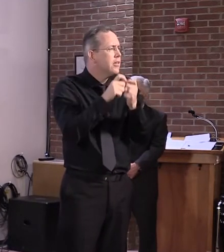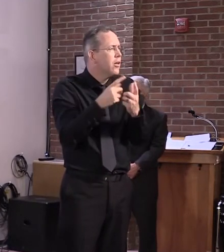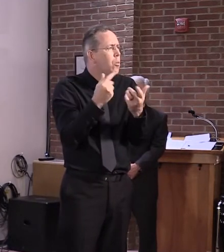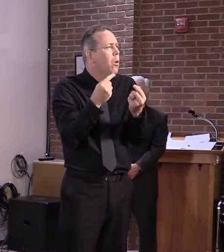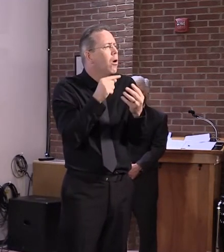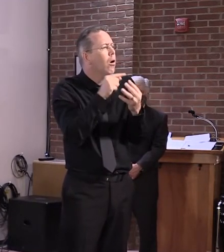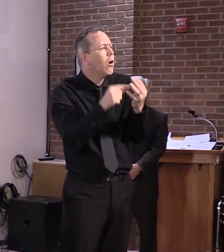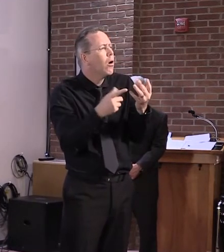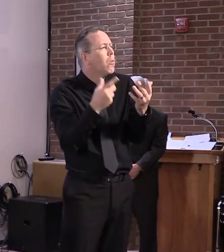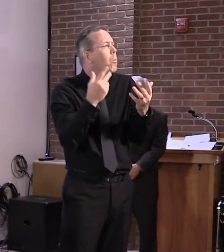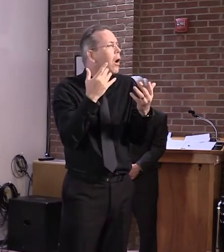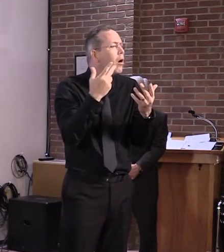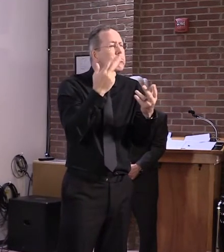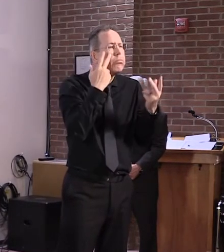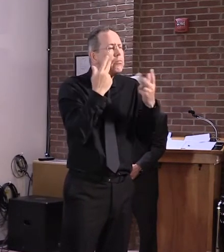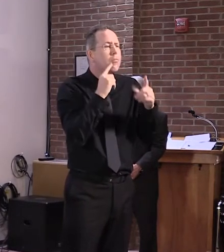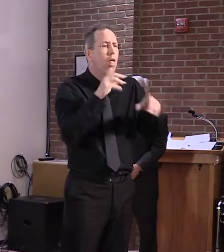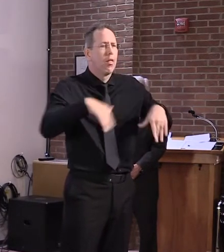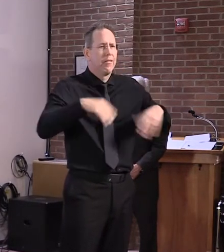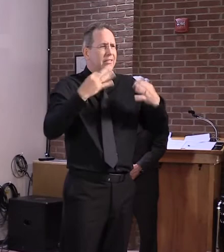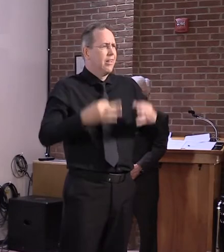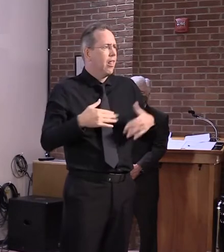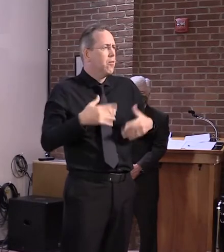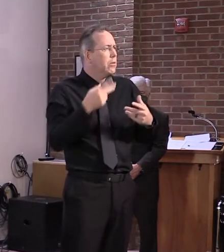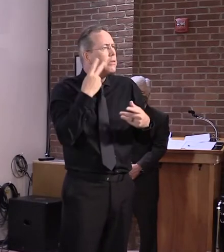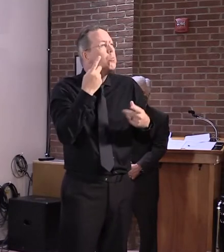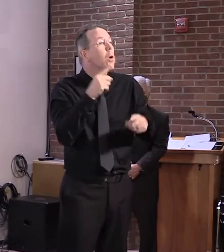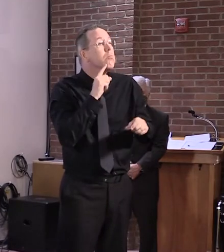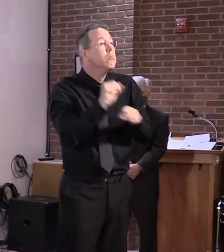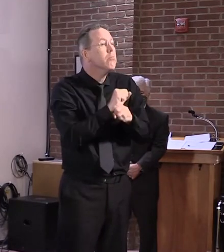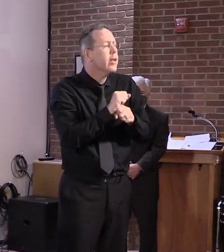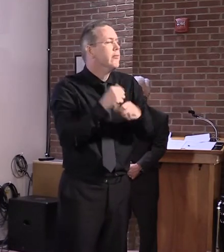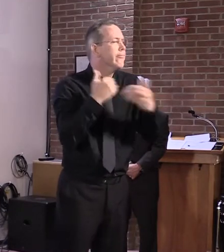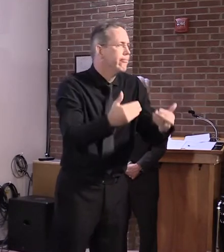Thank you. Brittany, Local